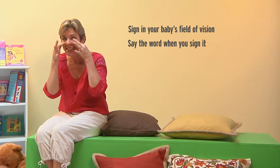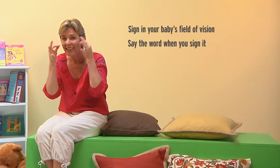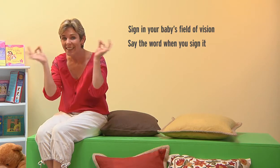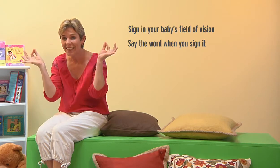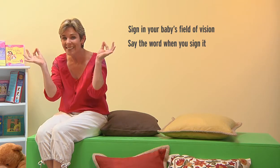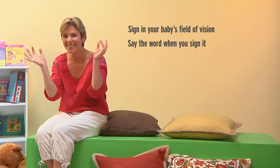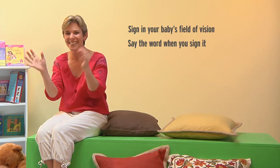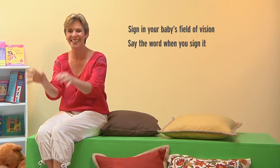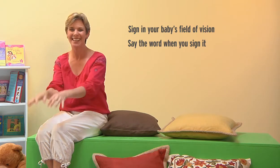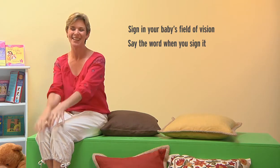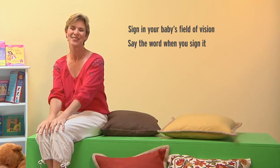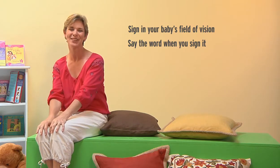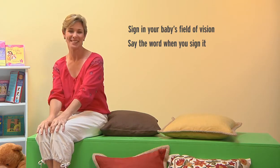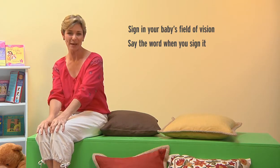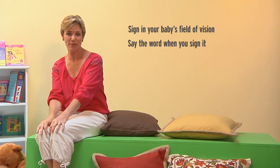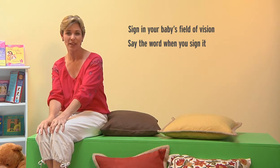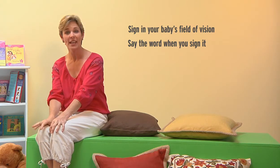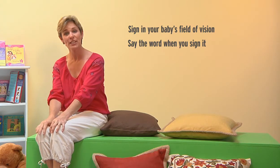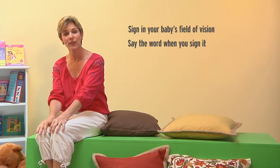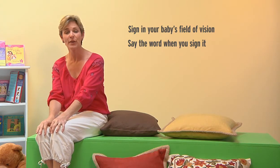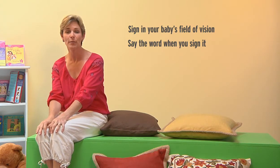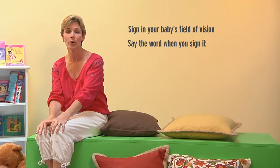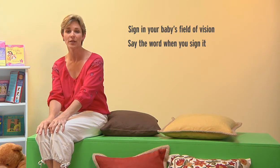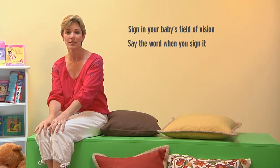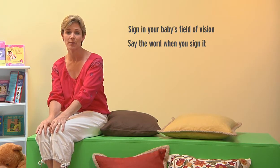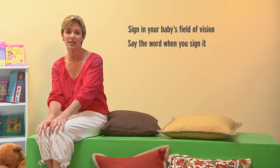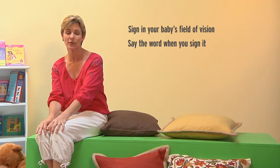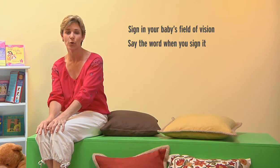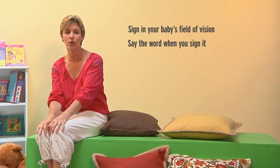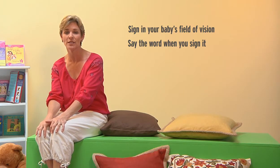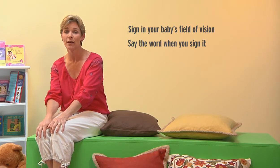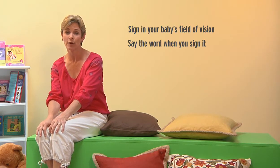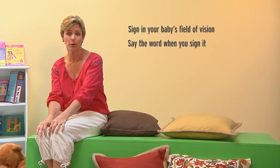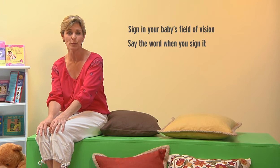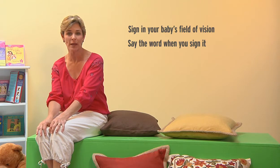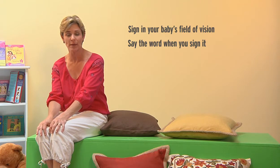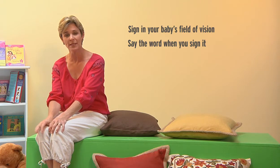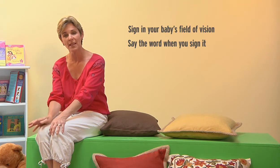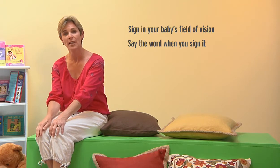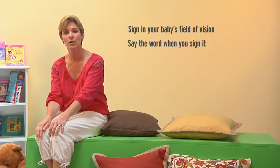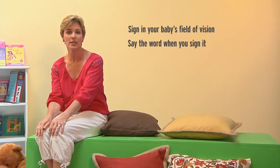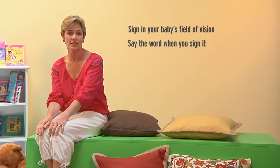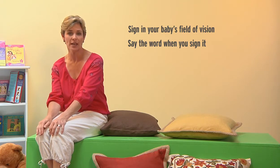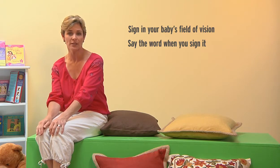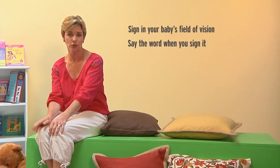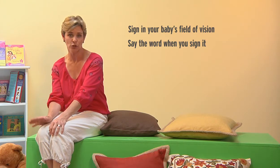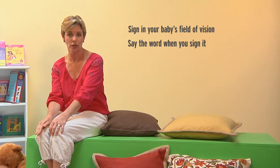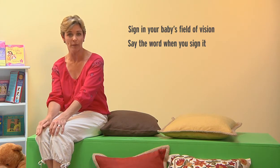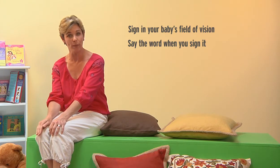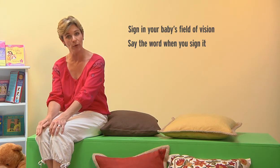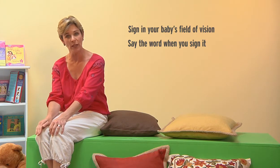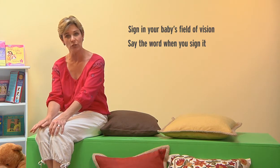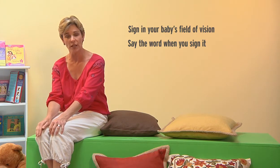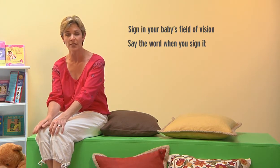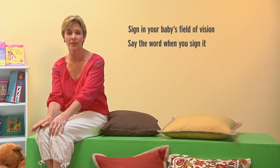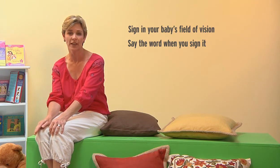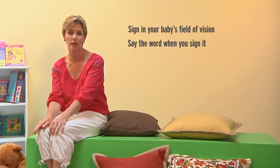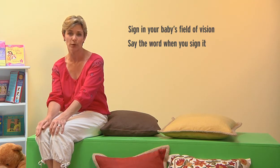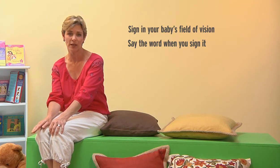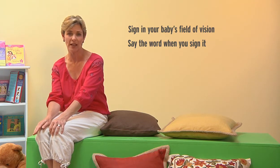kitty, kitty, for example, is very important because, of course, for most babies, using signs is just going to be a bridge until they can communicate